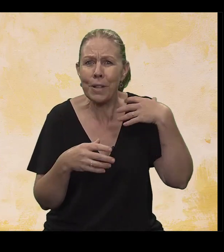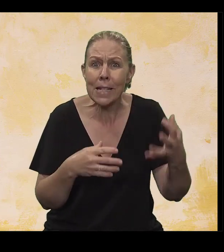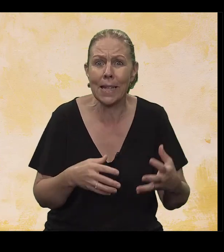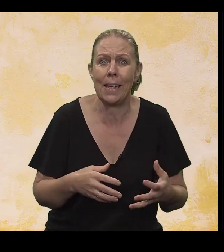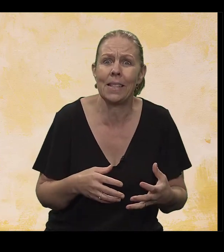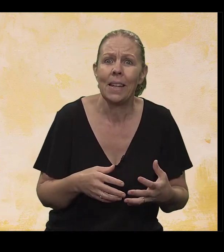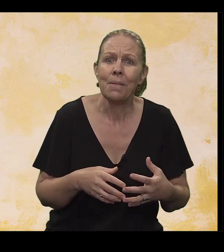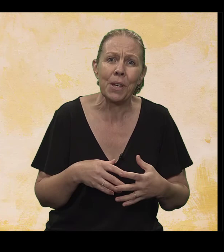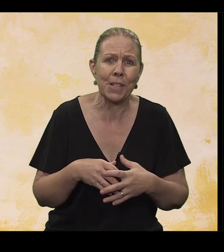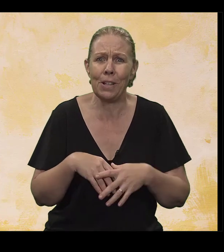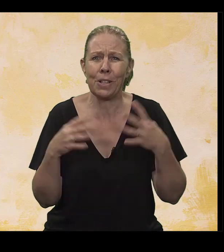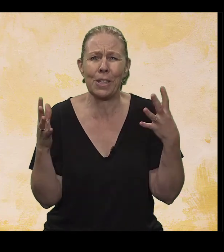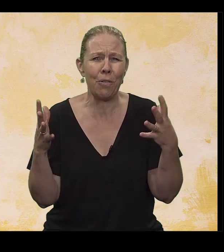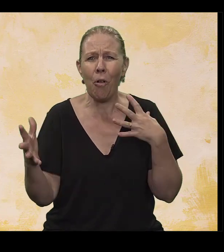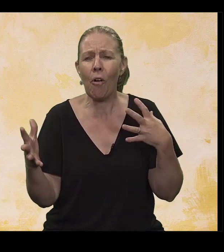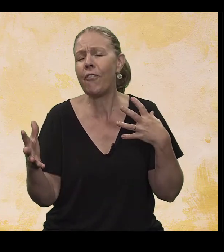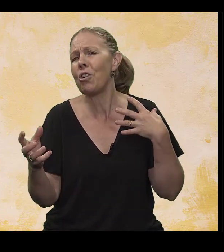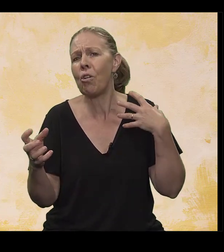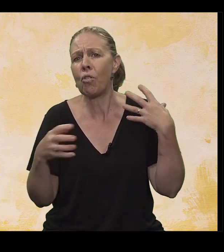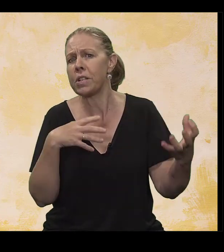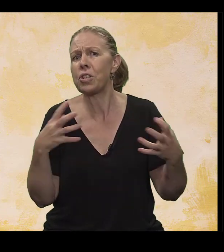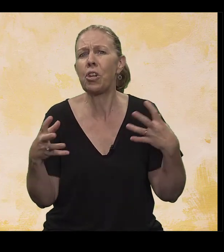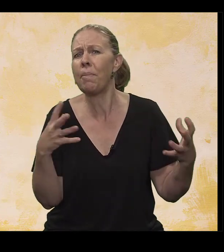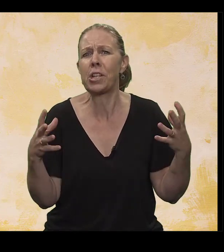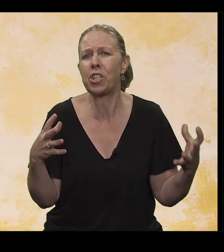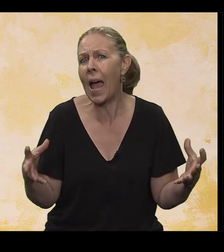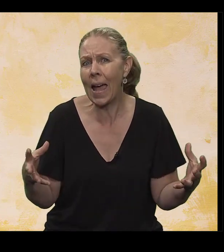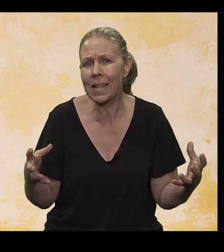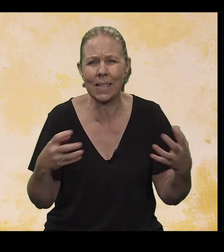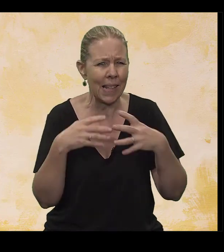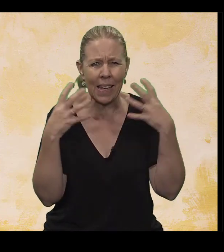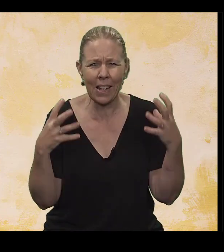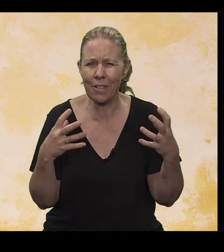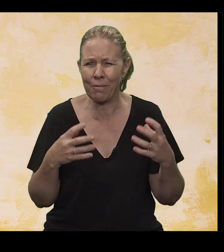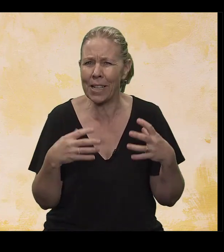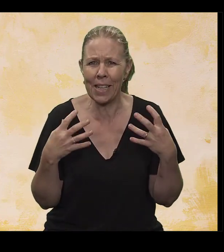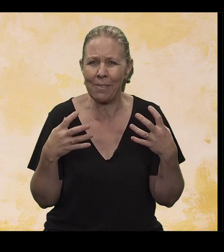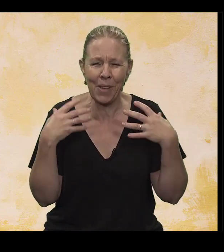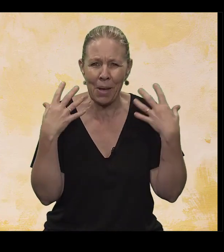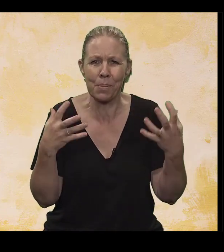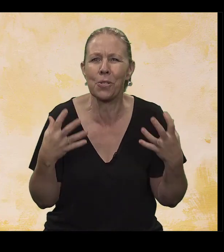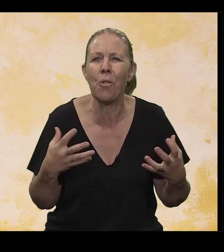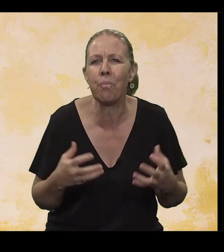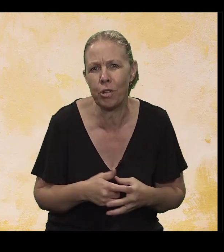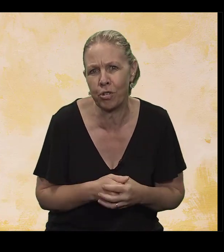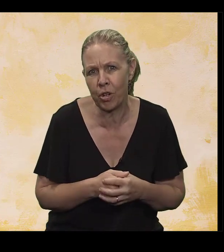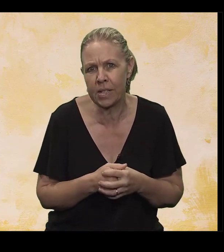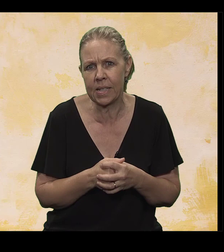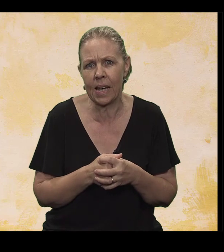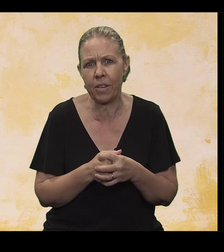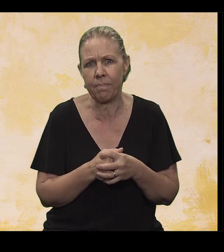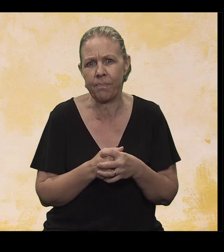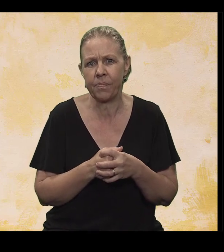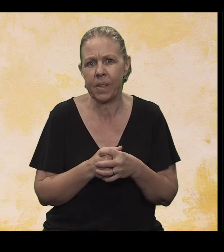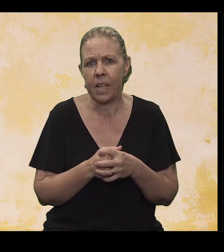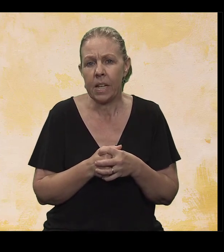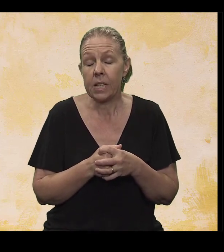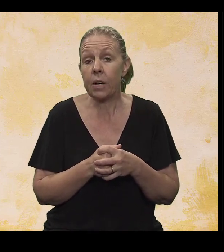reading it because it looks so awful or it's too much text and they can't really absorb what you're trying to tell them. So if you